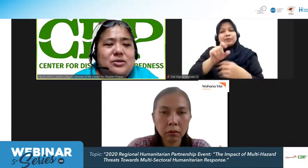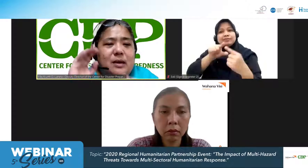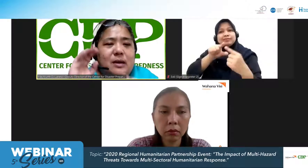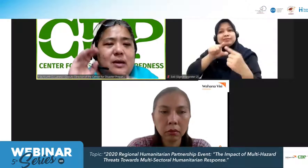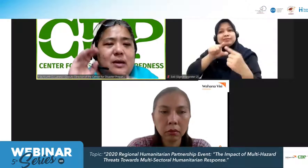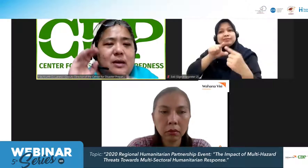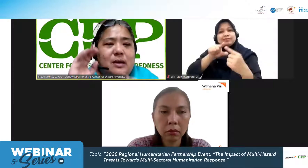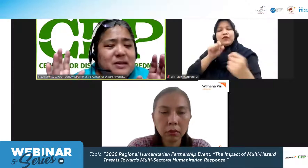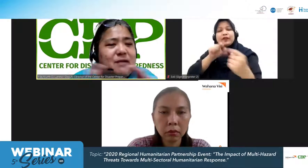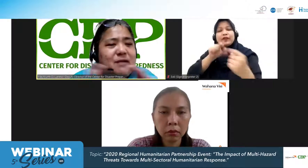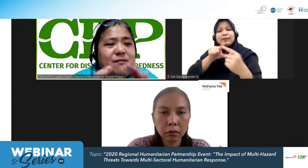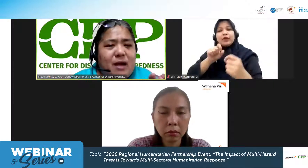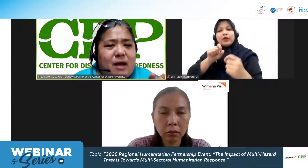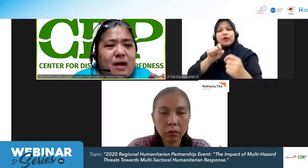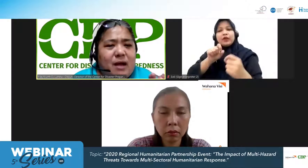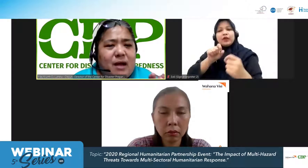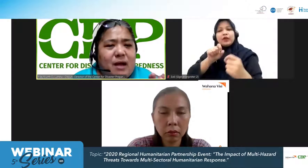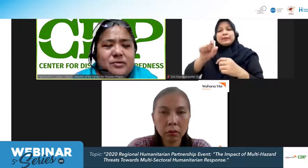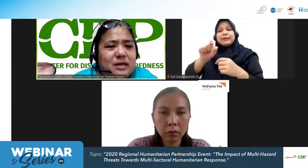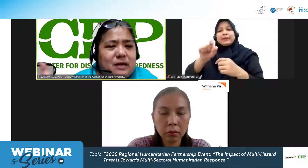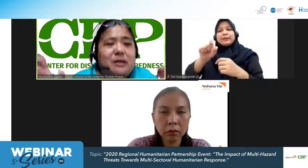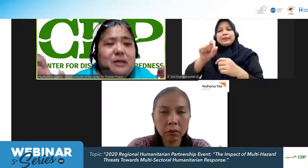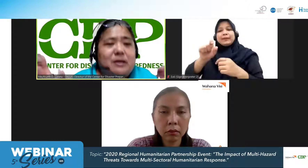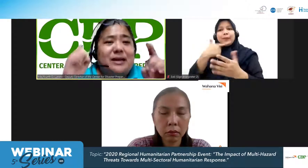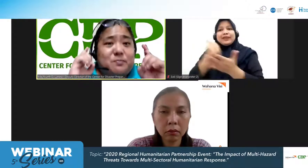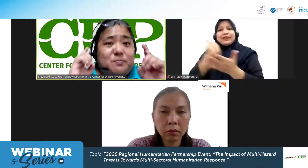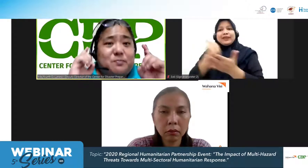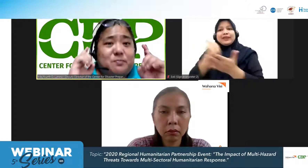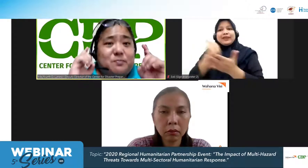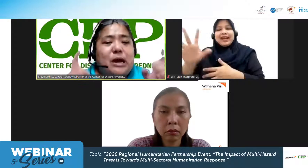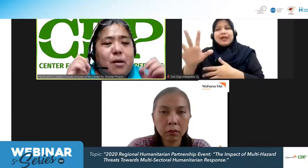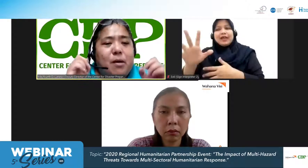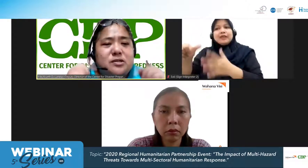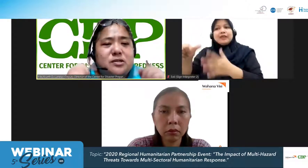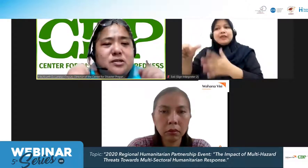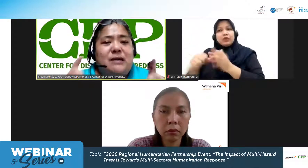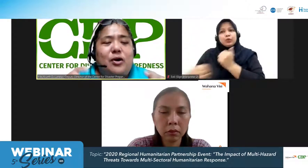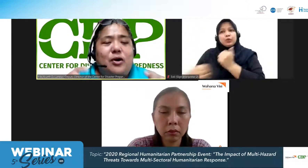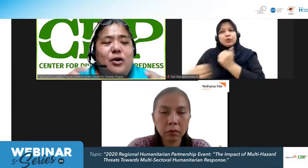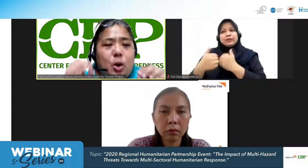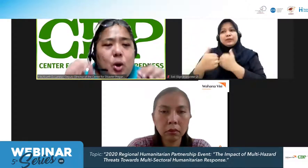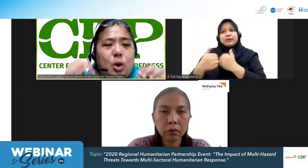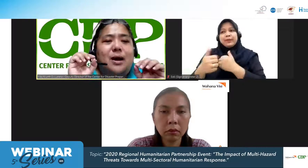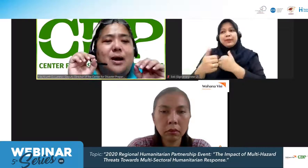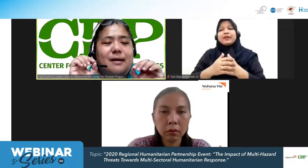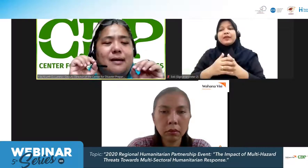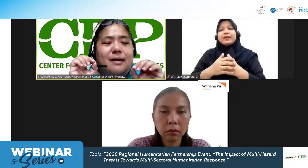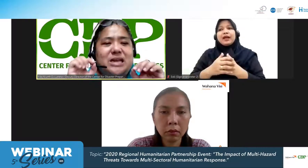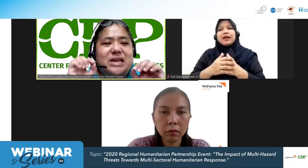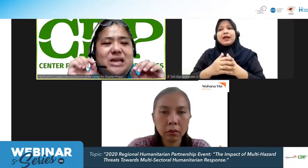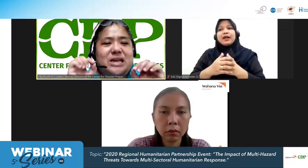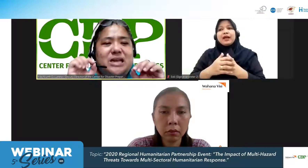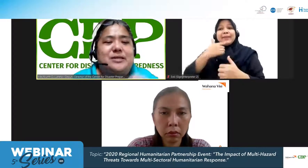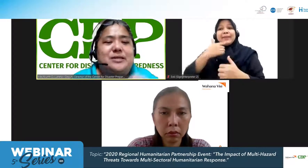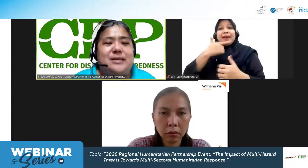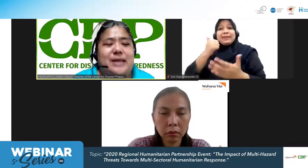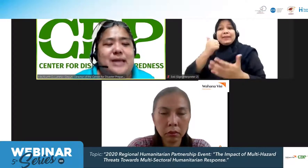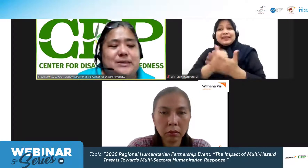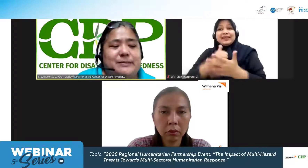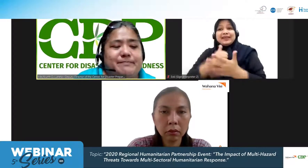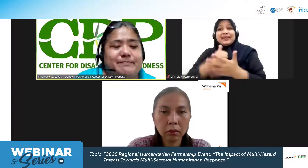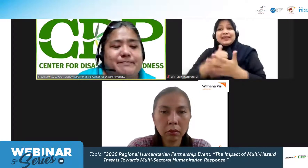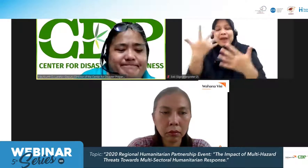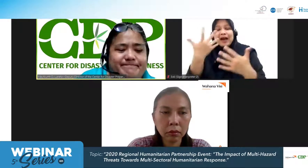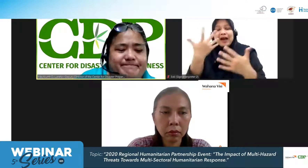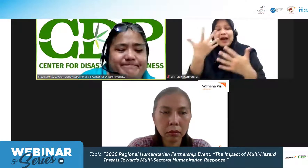So capacity building for everyone, for CSOs and everything, but most especially for local village leaders. Thanks.